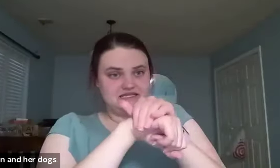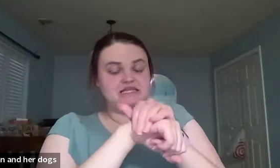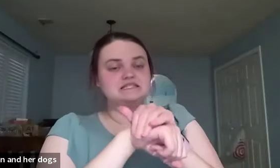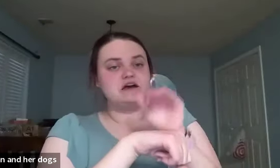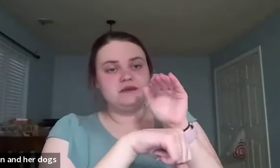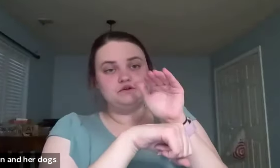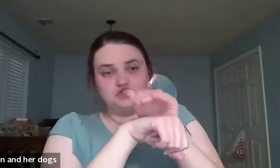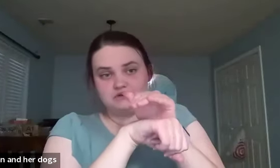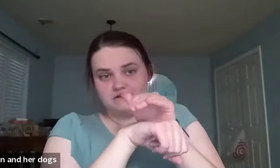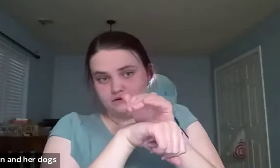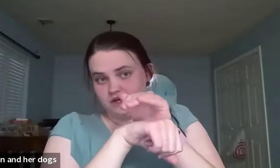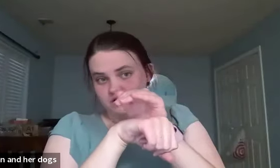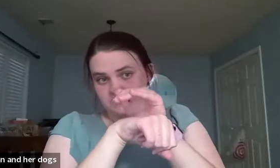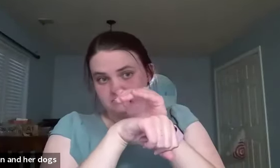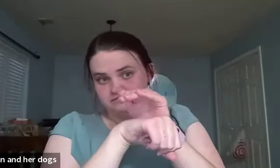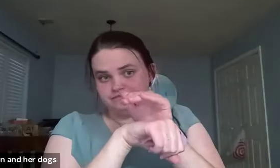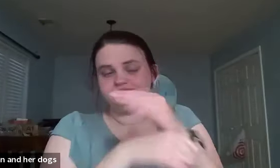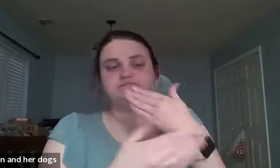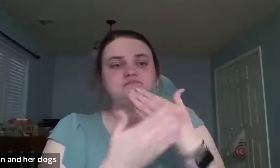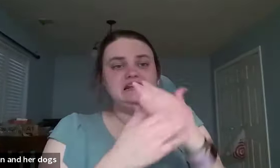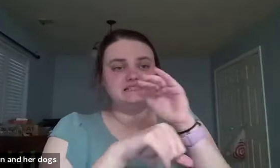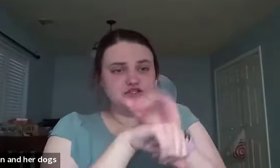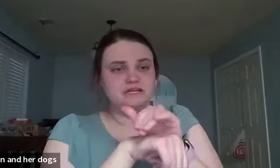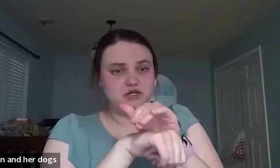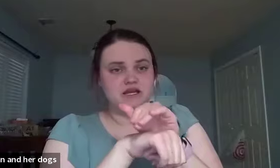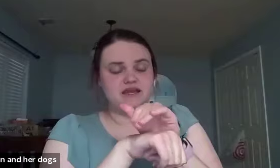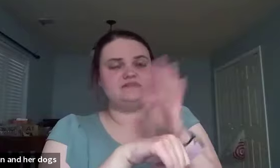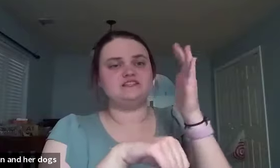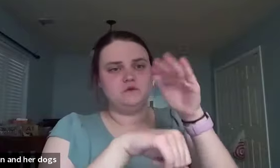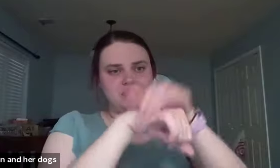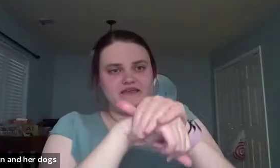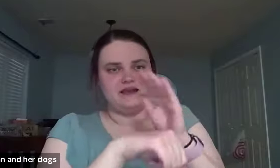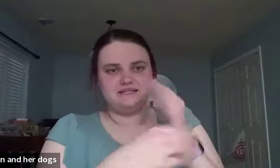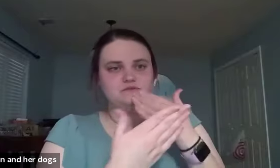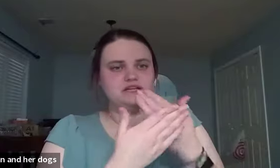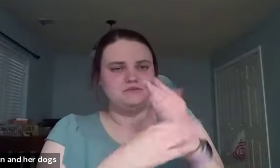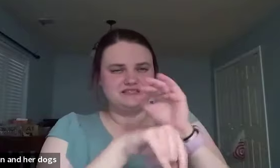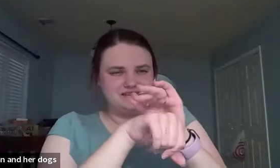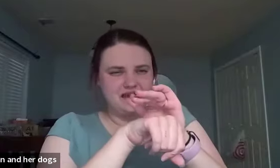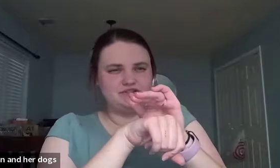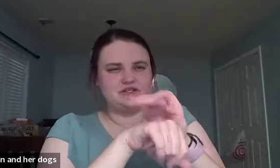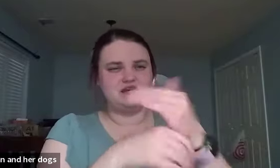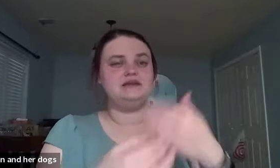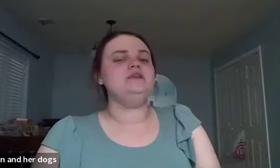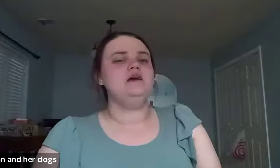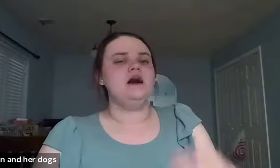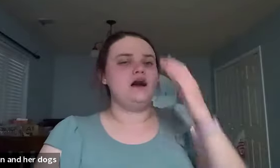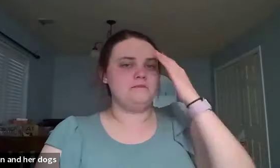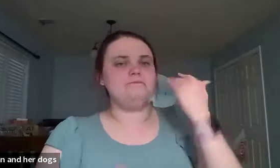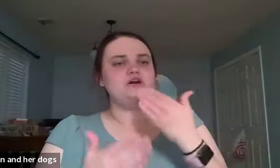this. Some people do not fully go on top. It's still meaning good night. That's why I think I did it one time was like that, was good night.